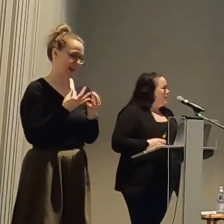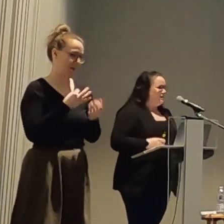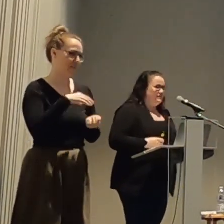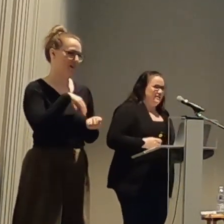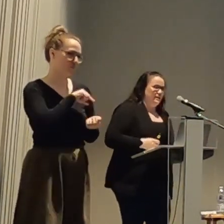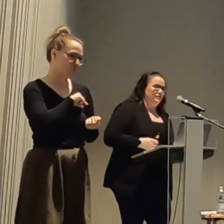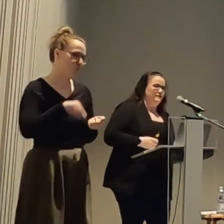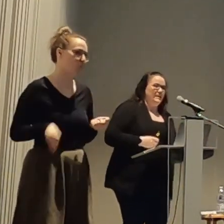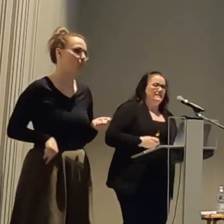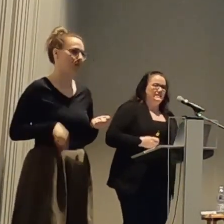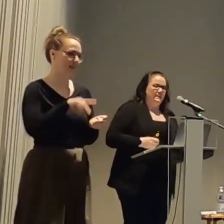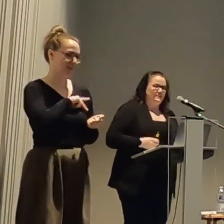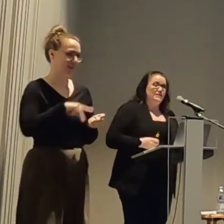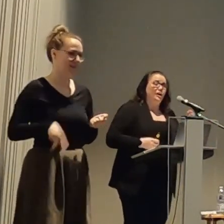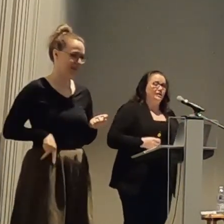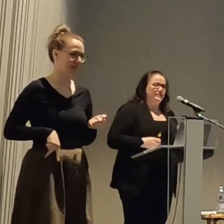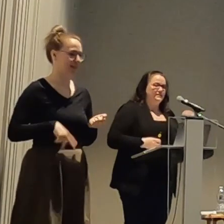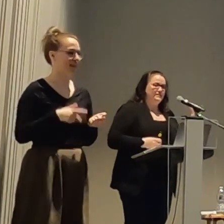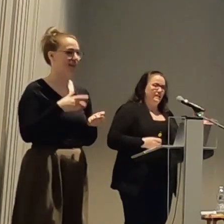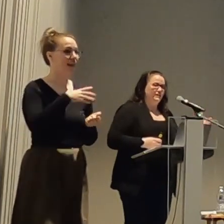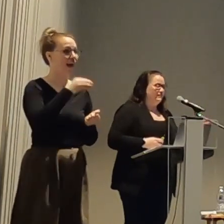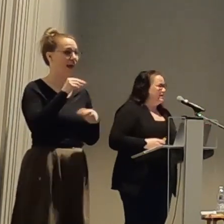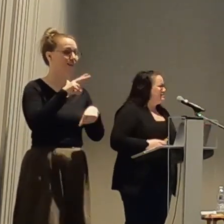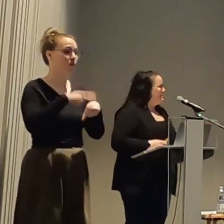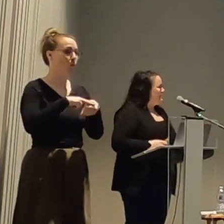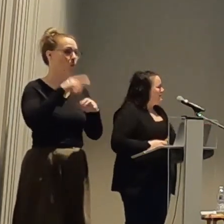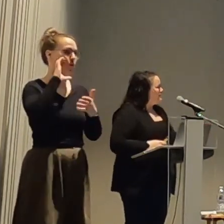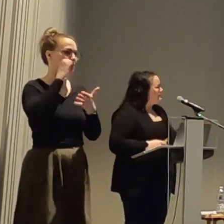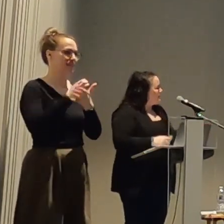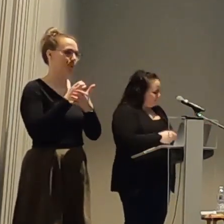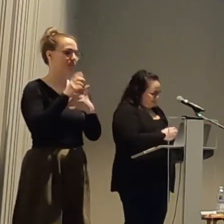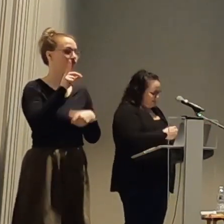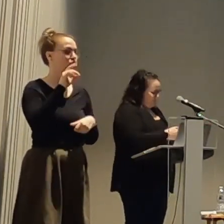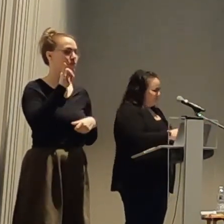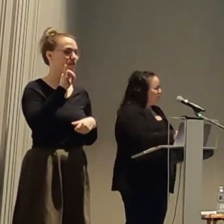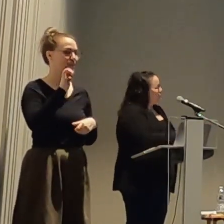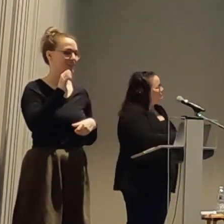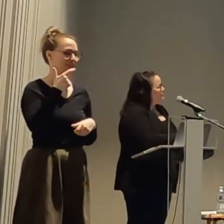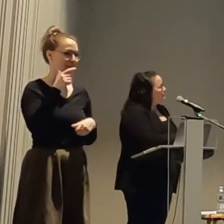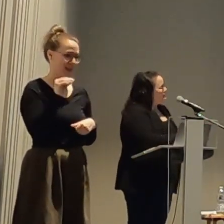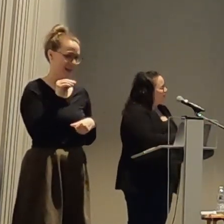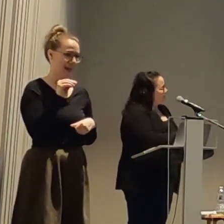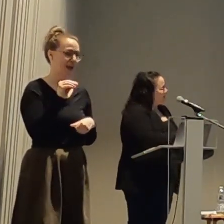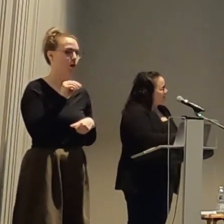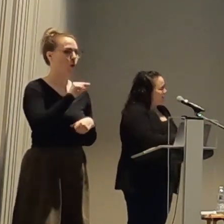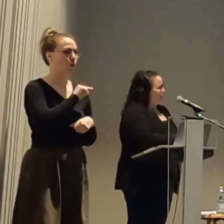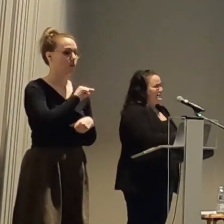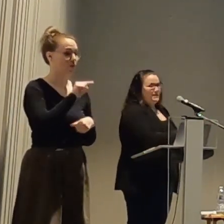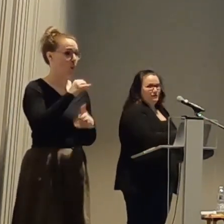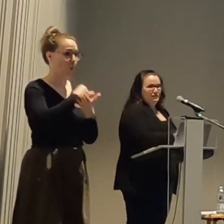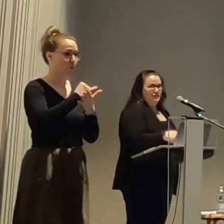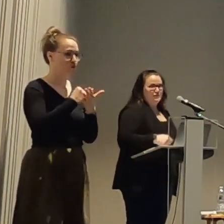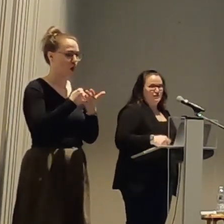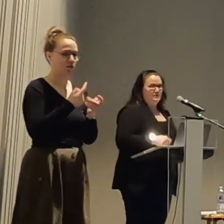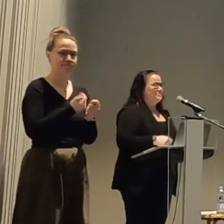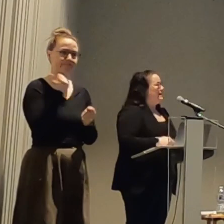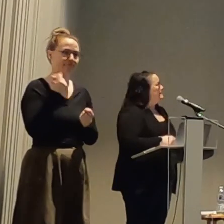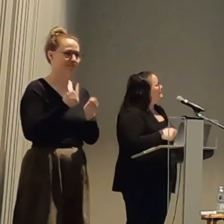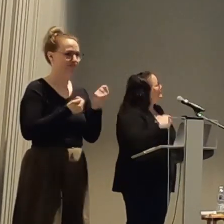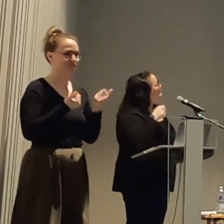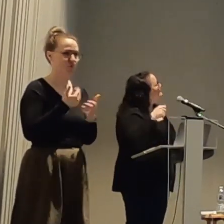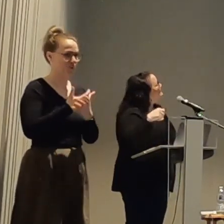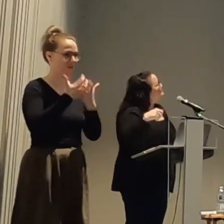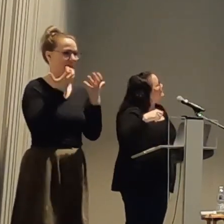image of Diego Velázquez, the artist of Las Meninas. So she removed a significant amount of figures from